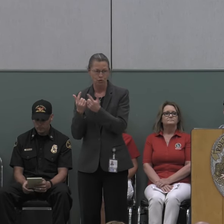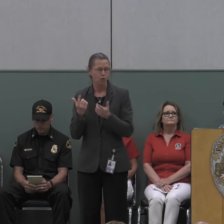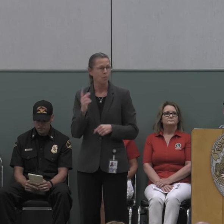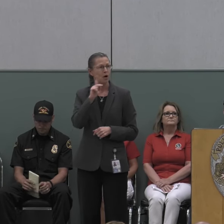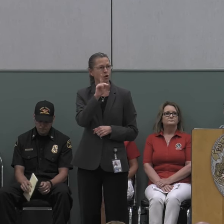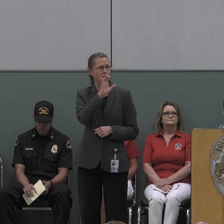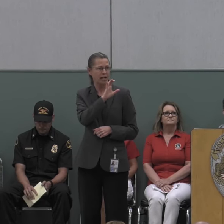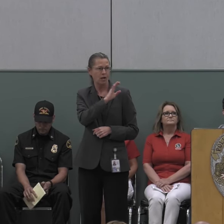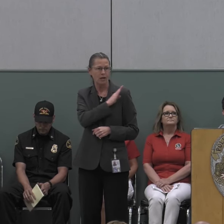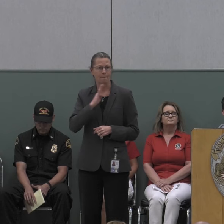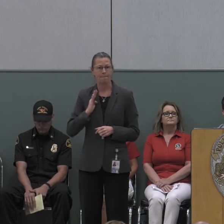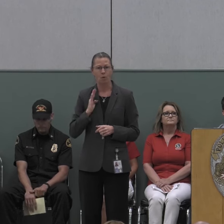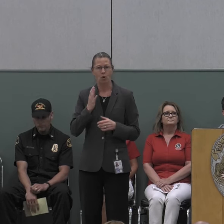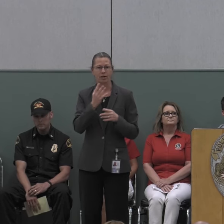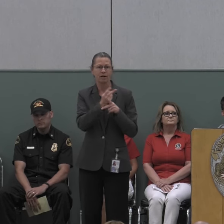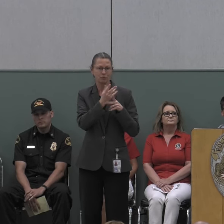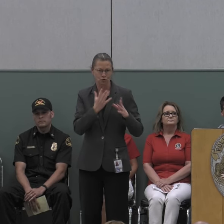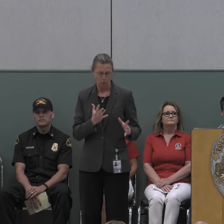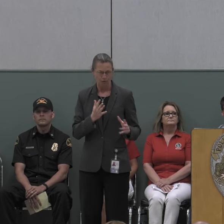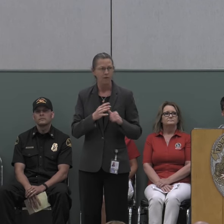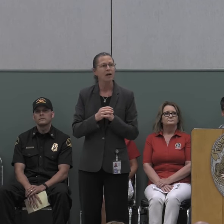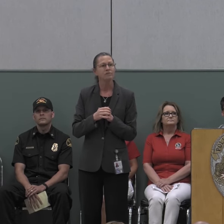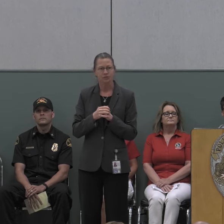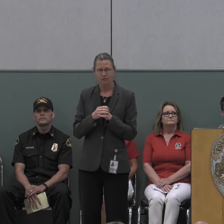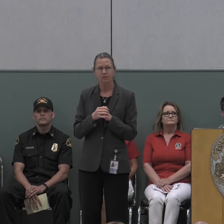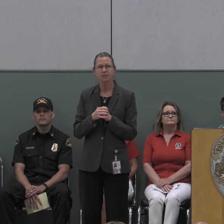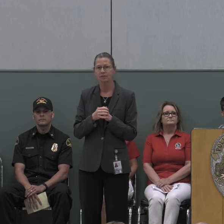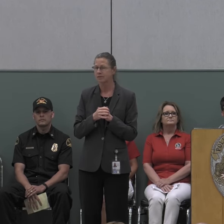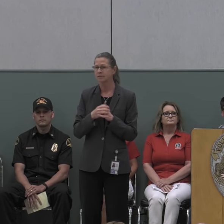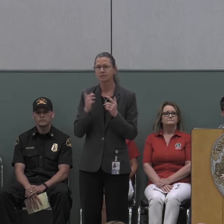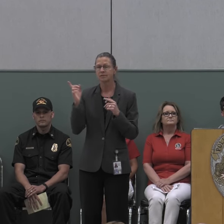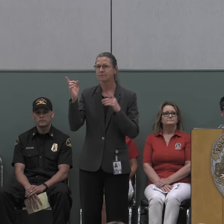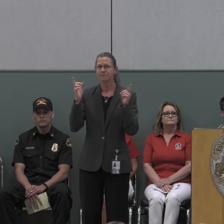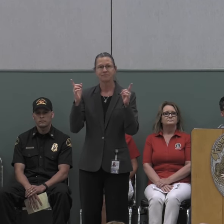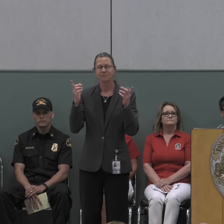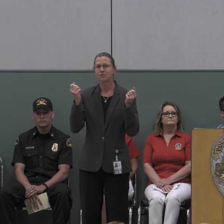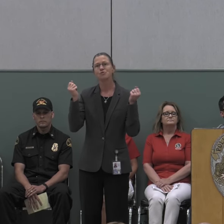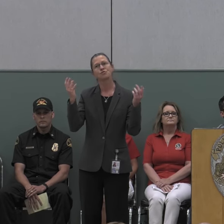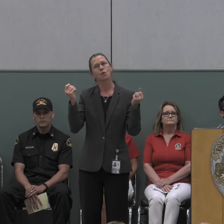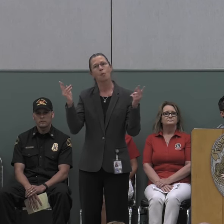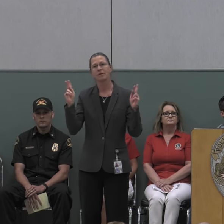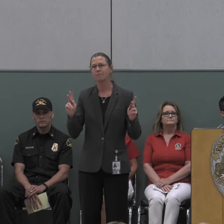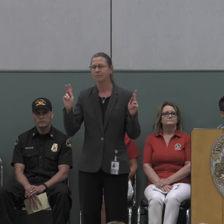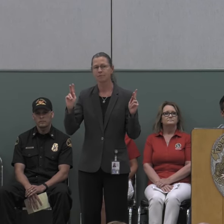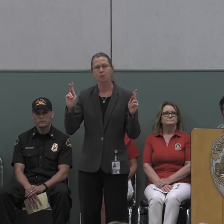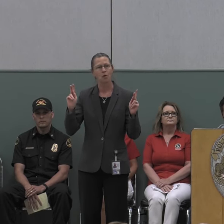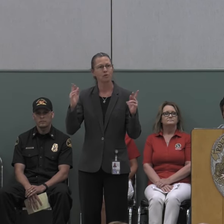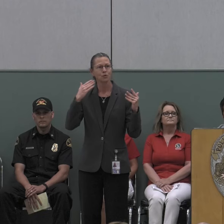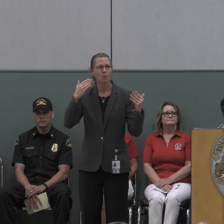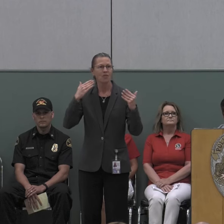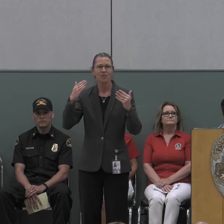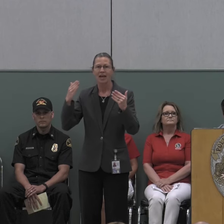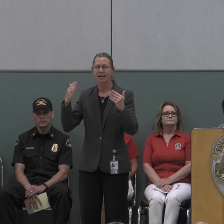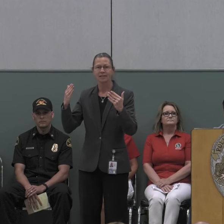there. There's just so many people to thank that we don't